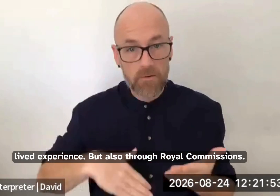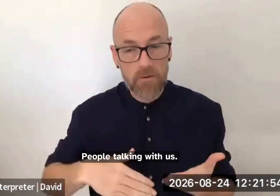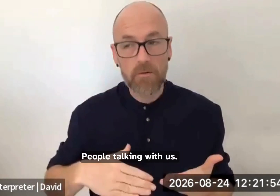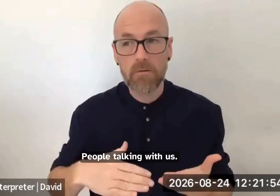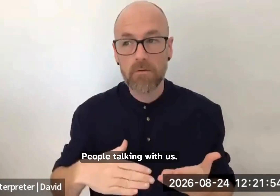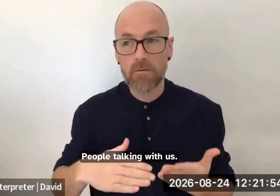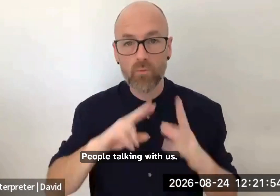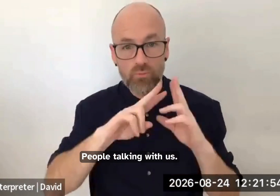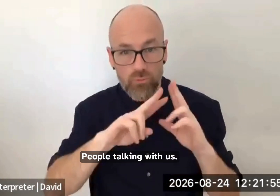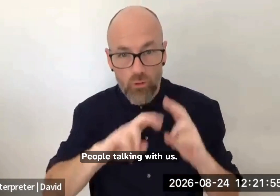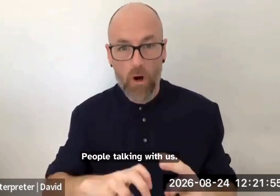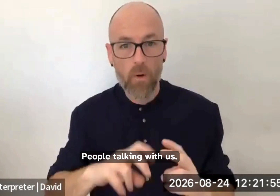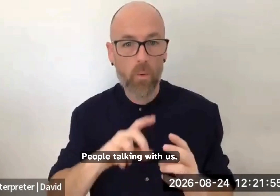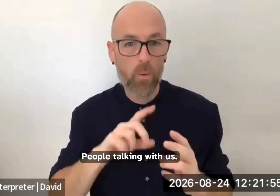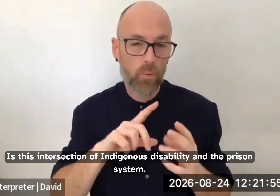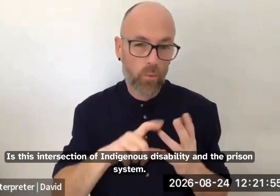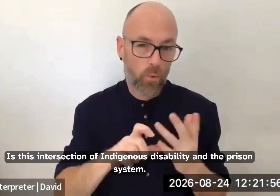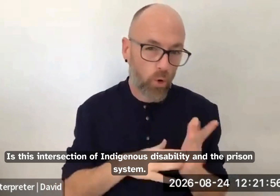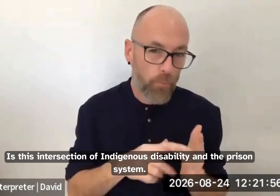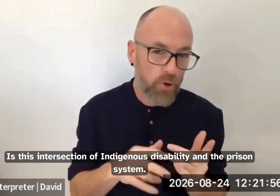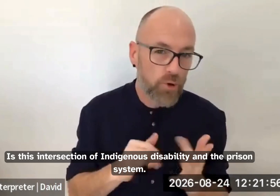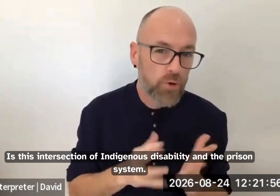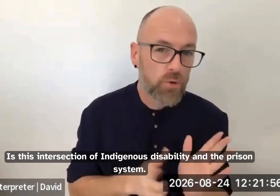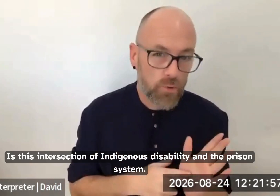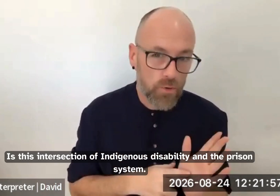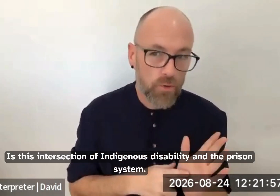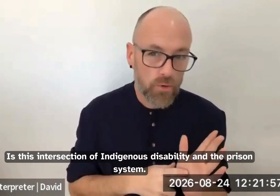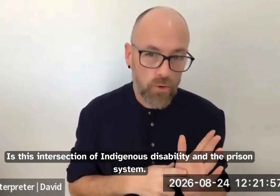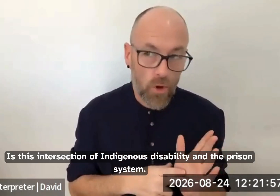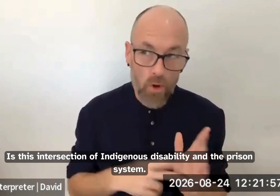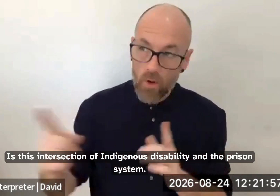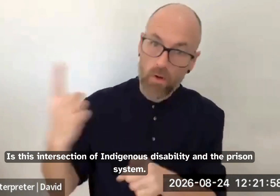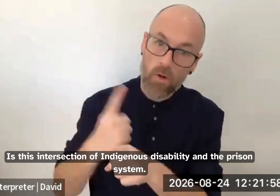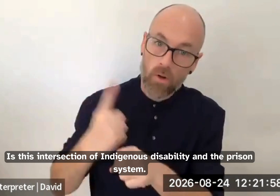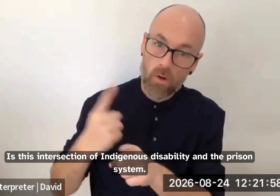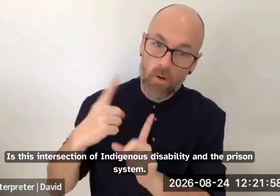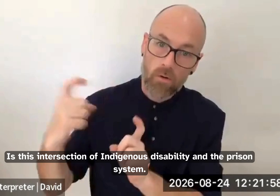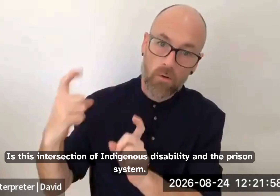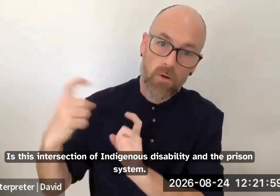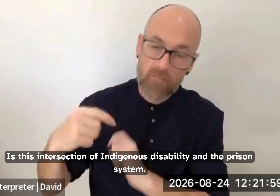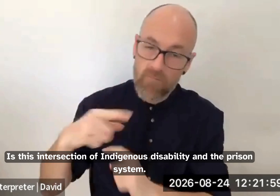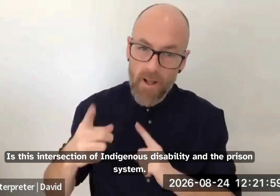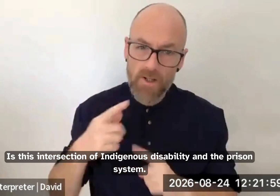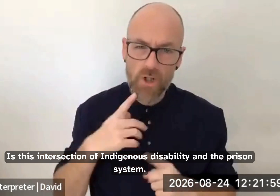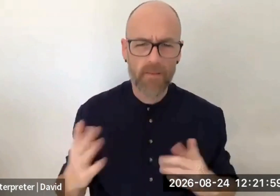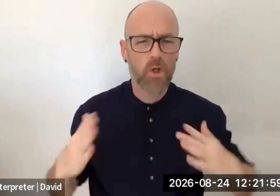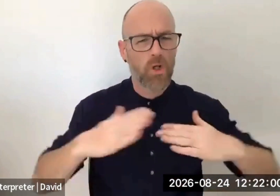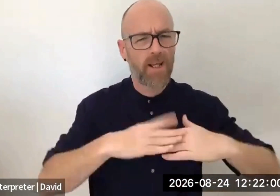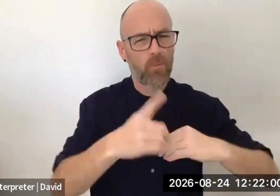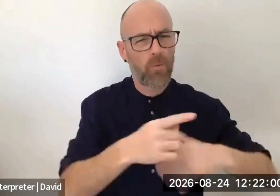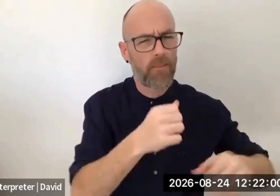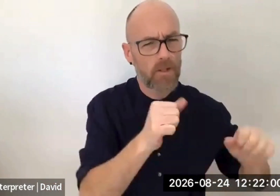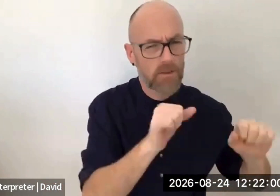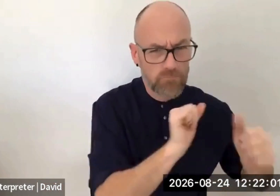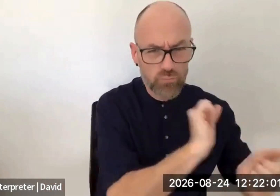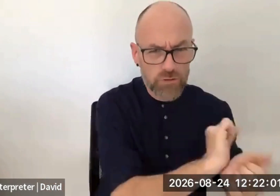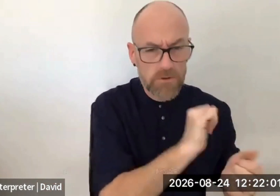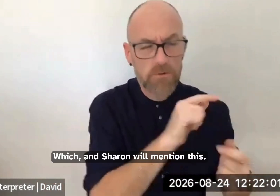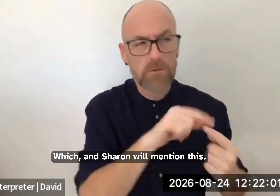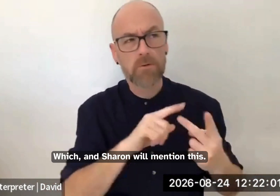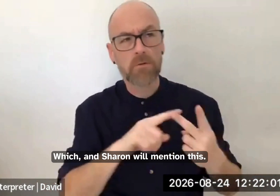commissions, people talking with us, is this intersection of Indigenous disability and the prison system,